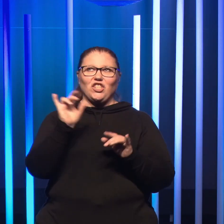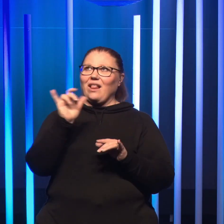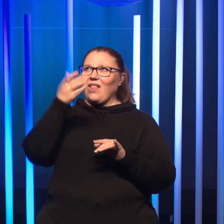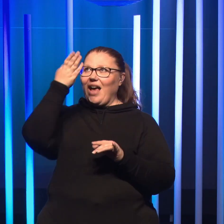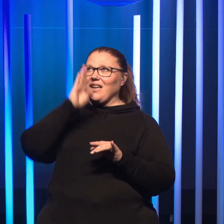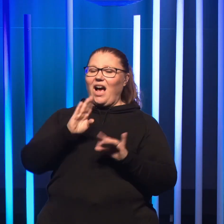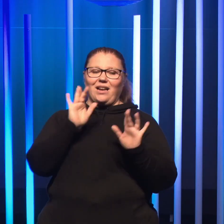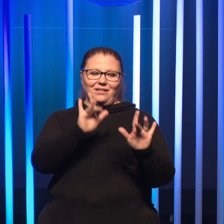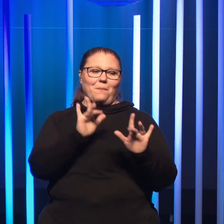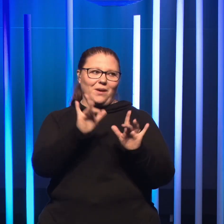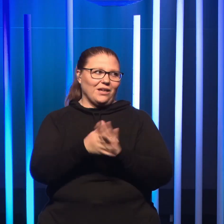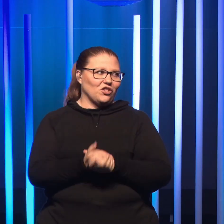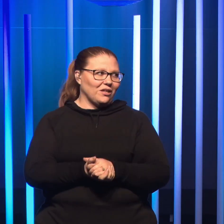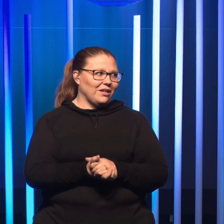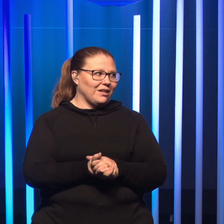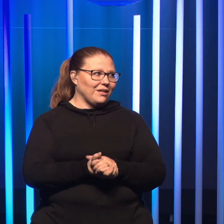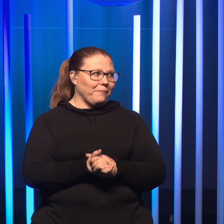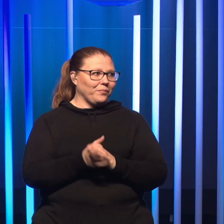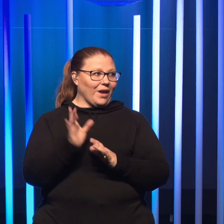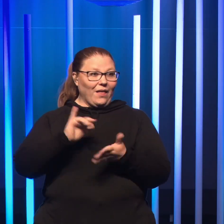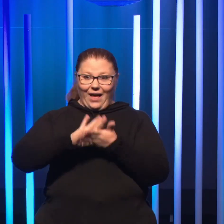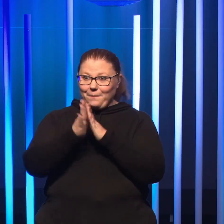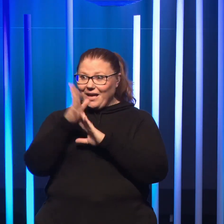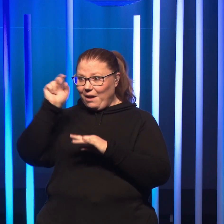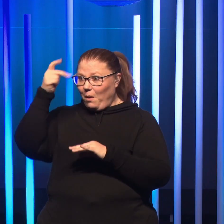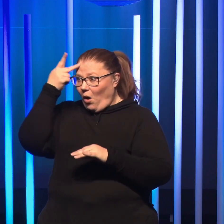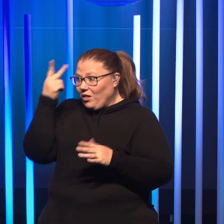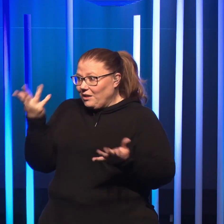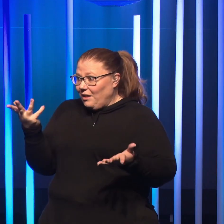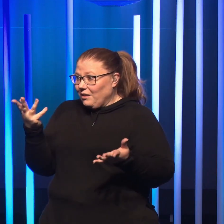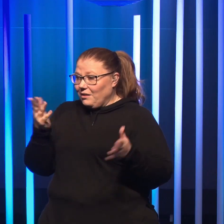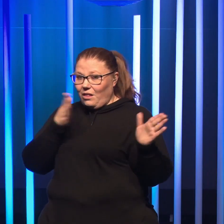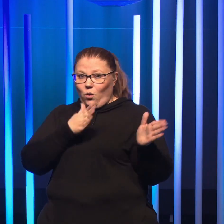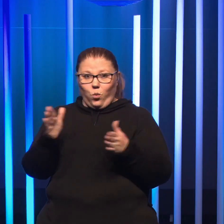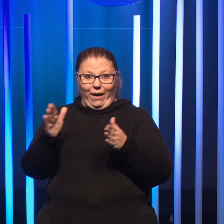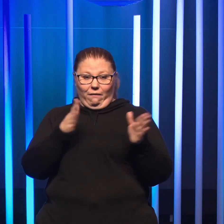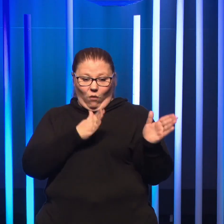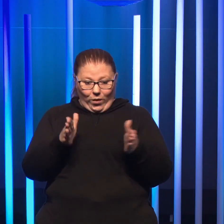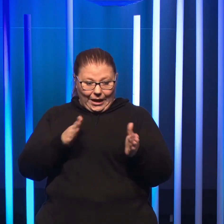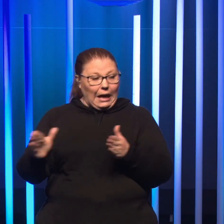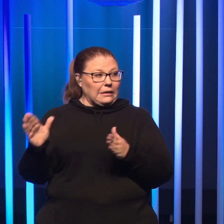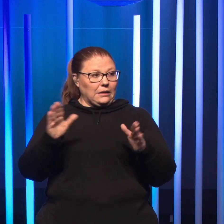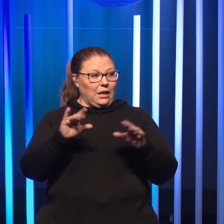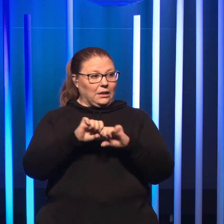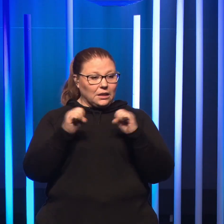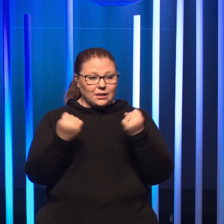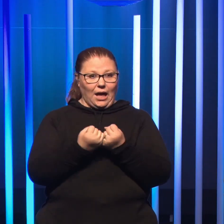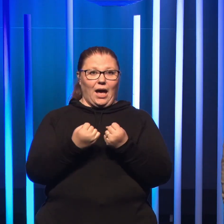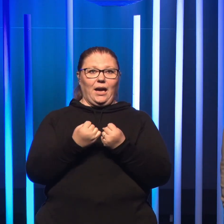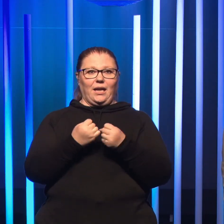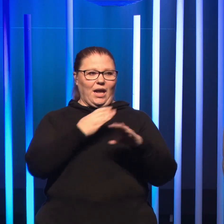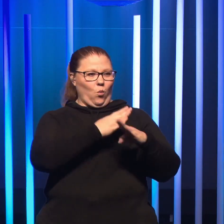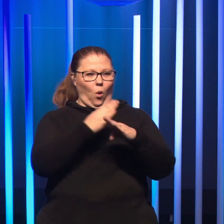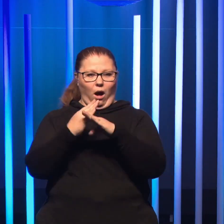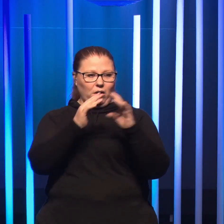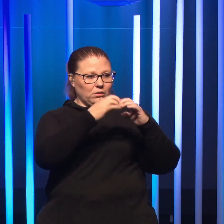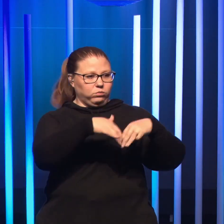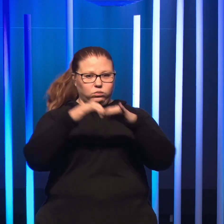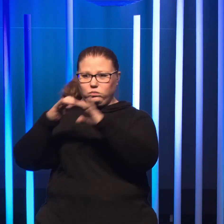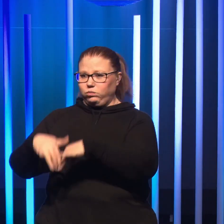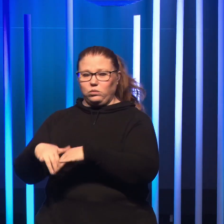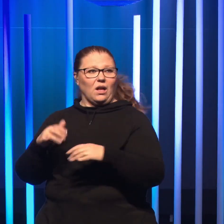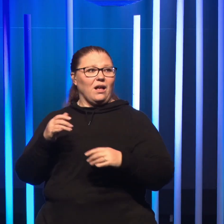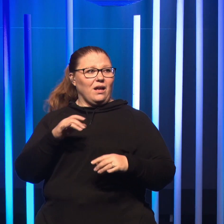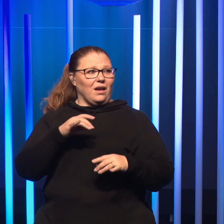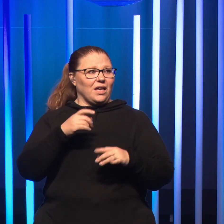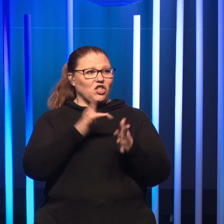is compassionate and merciful. And this turned into politics, the way of organizing society, breaking down walls, actual actionable things. He